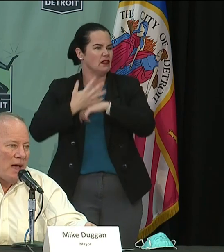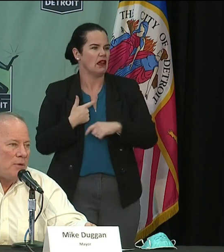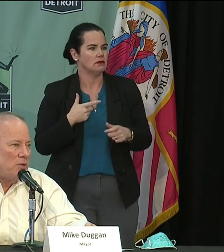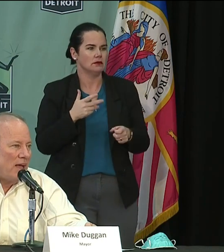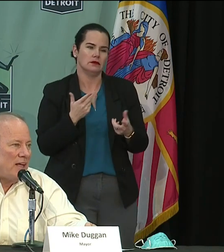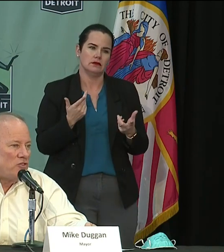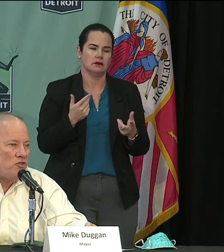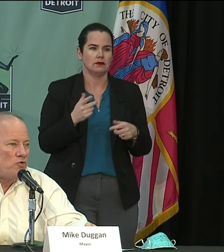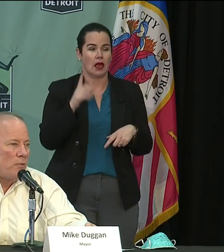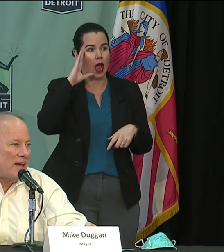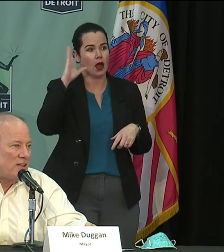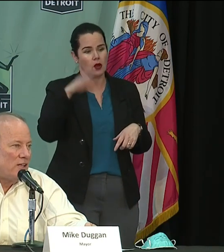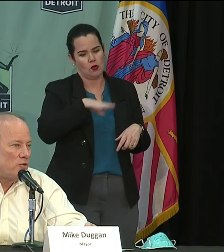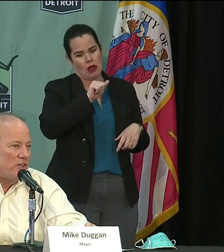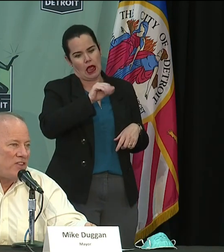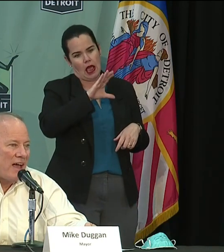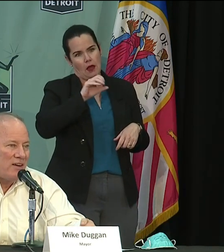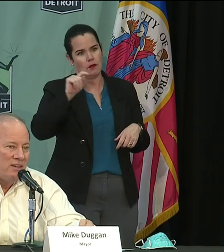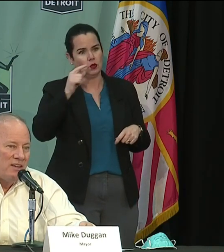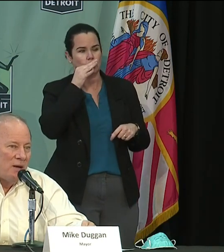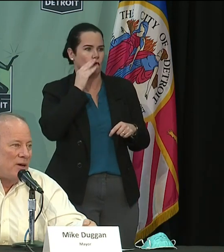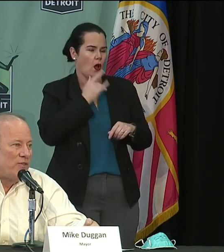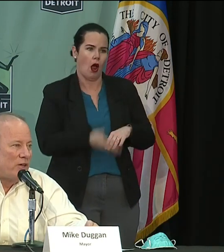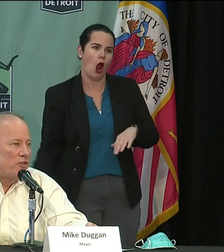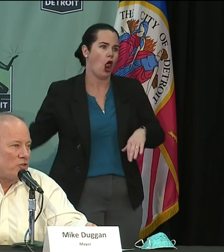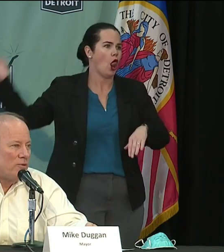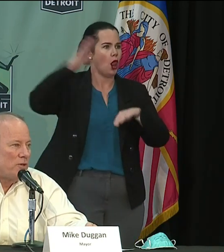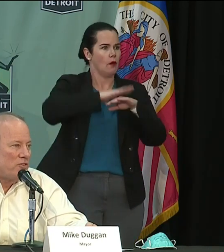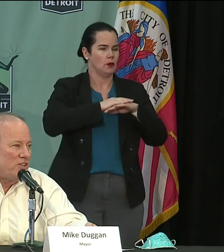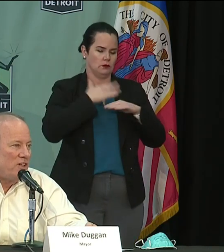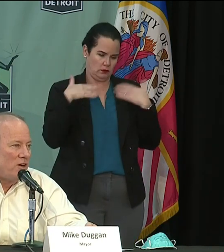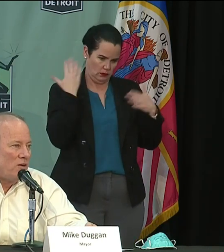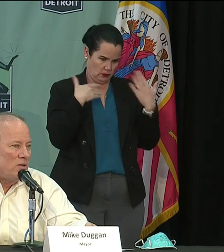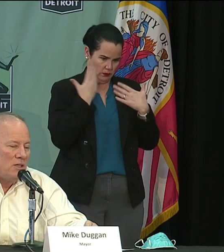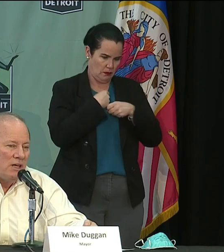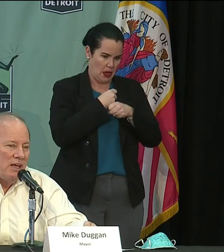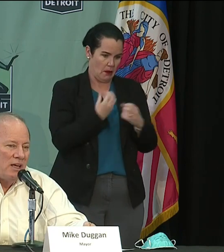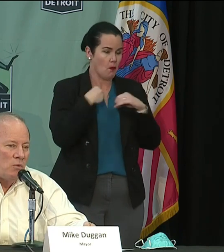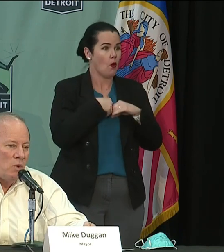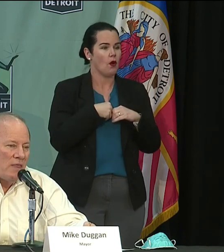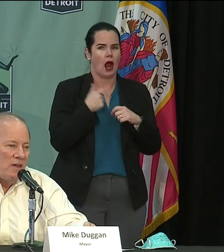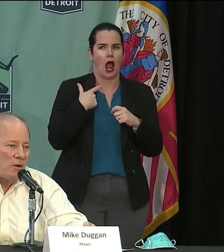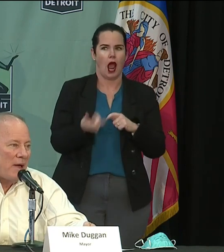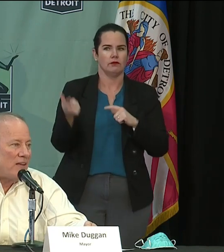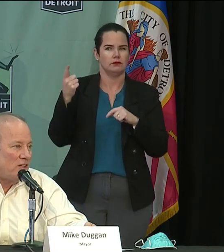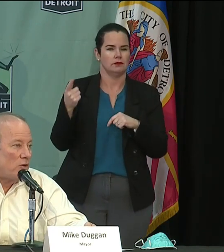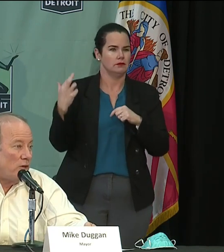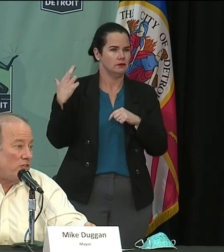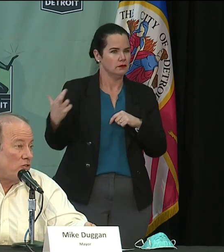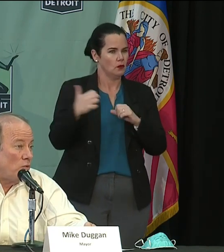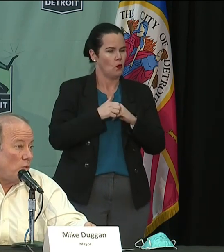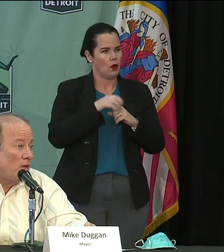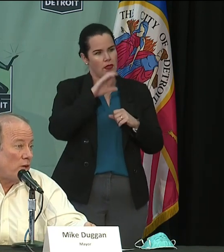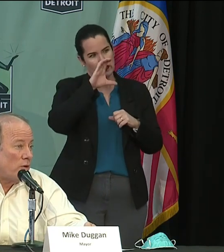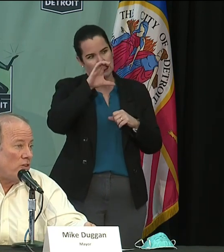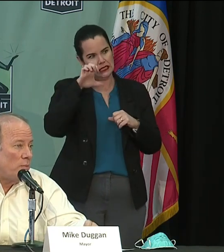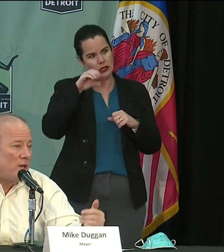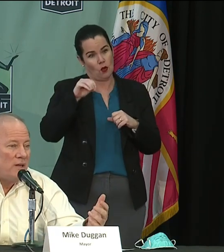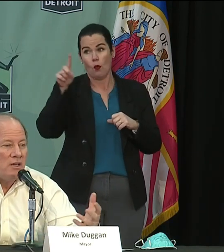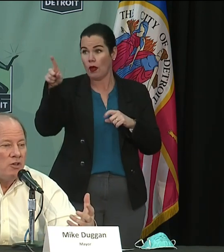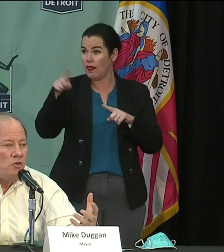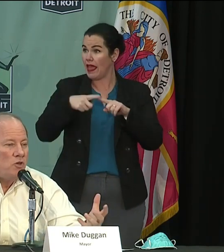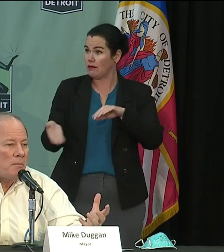know Abbott plans to dramatically increase that. I'm on very good terms with their CEO, and when their capacity increases, we'll